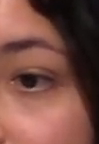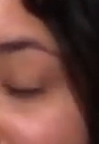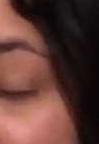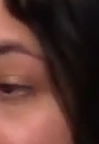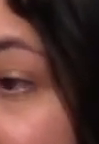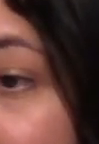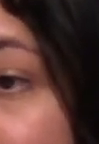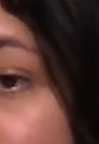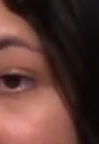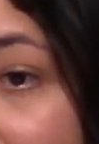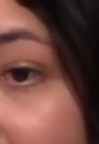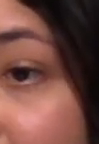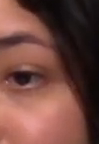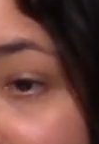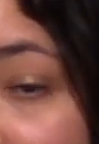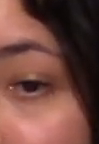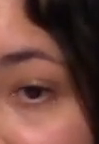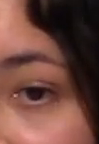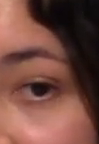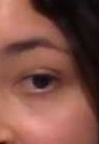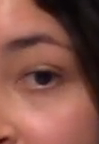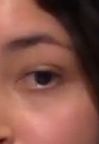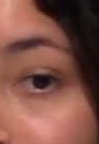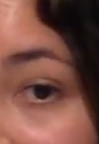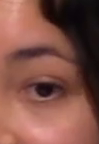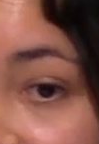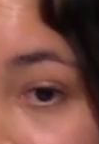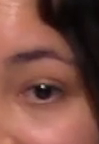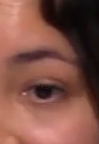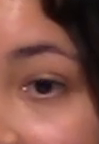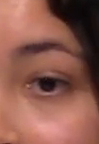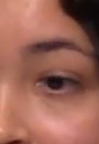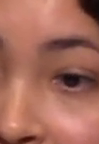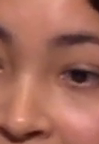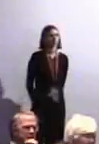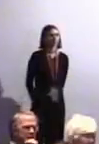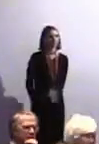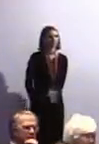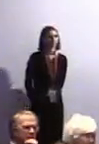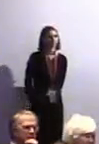and let's make sure that we find a fair way to balance the budget.